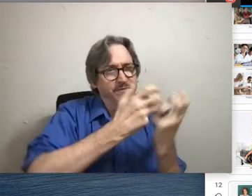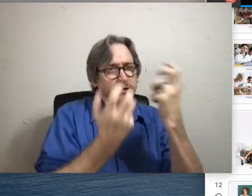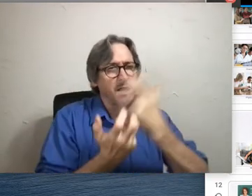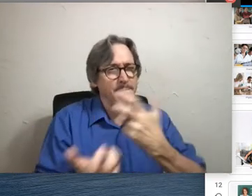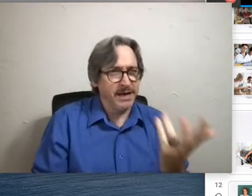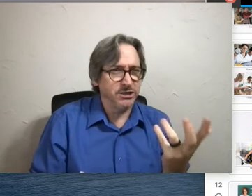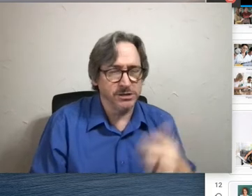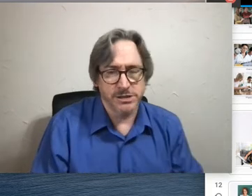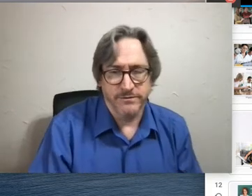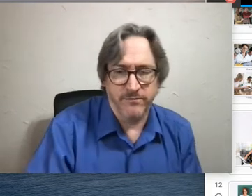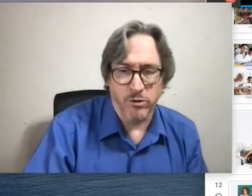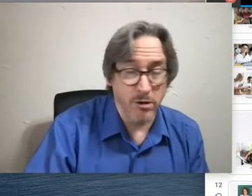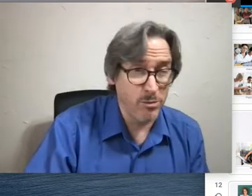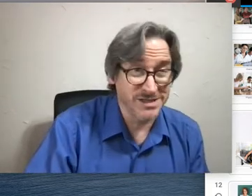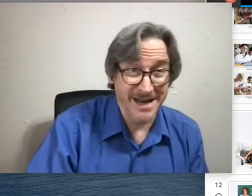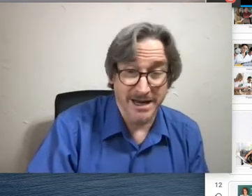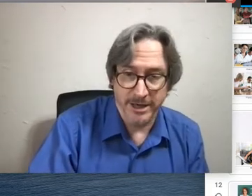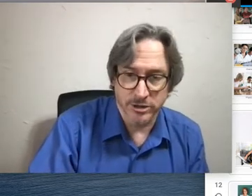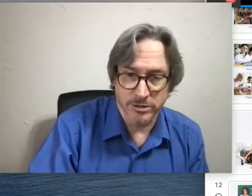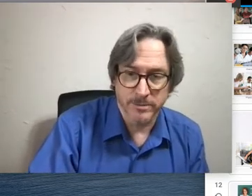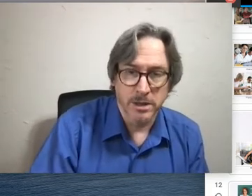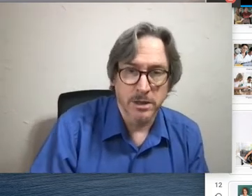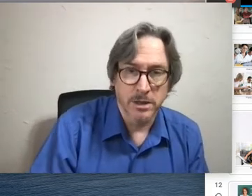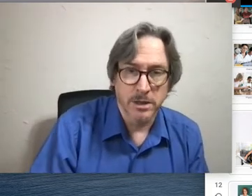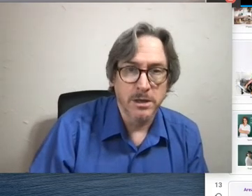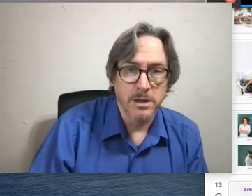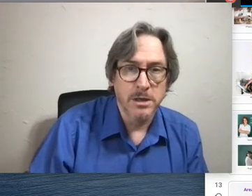see different combinations for almost any major.